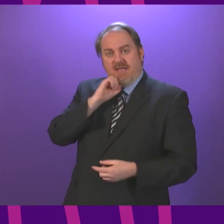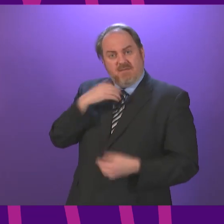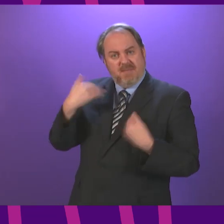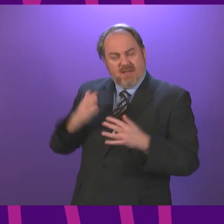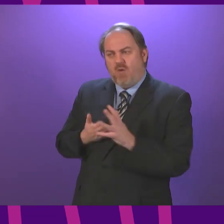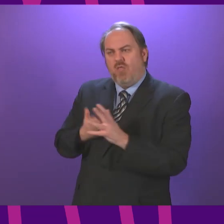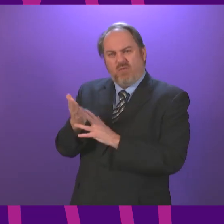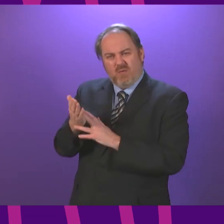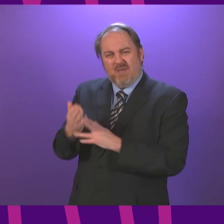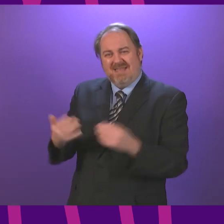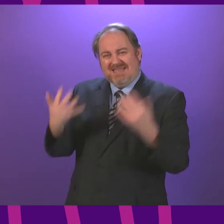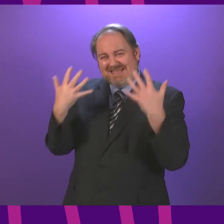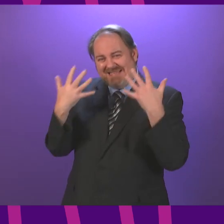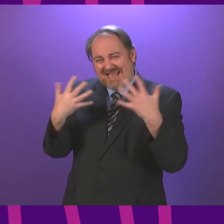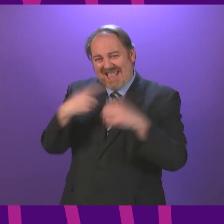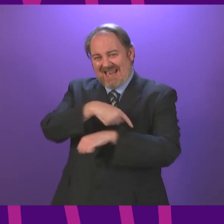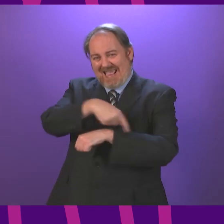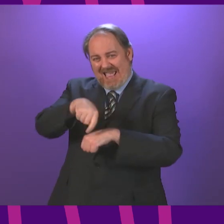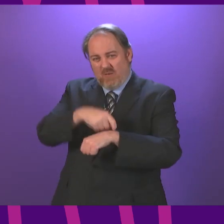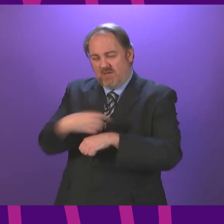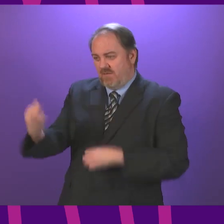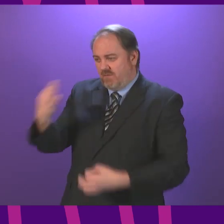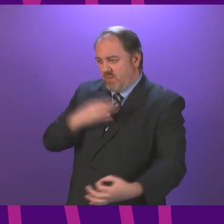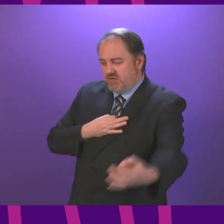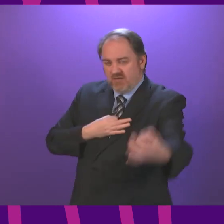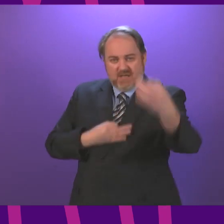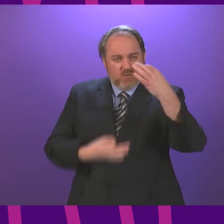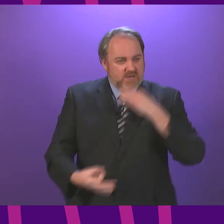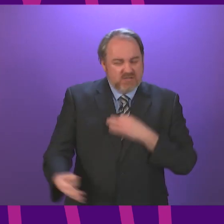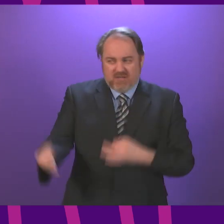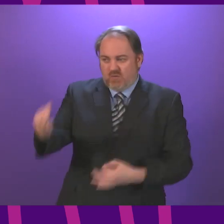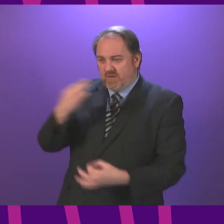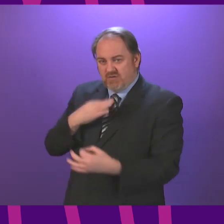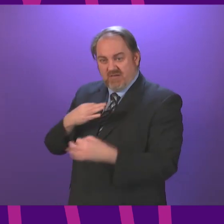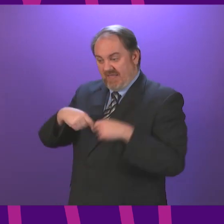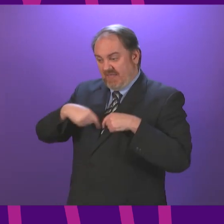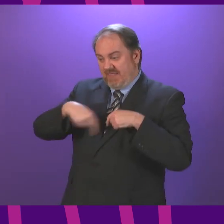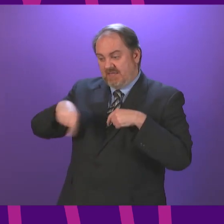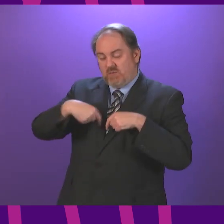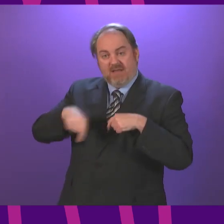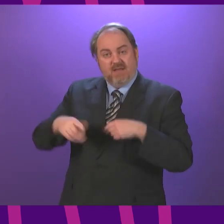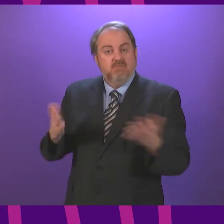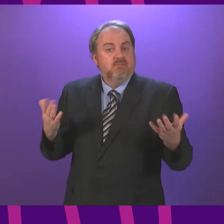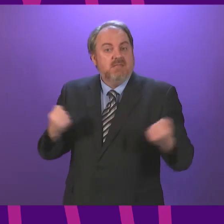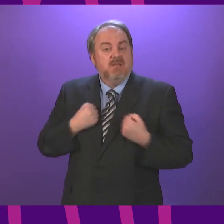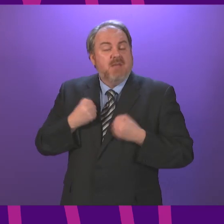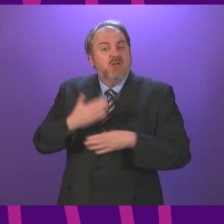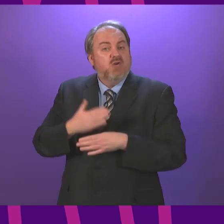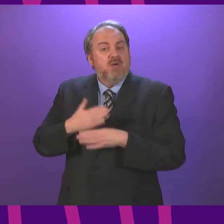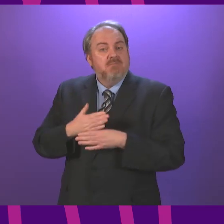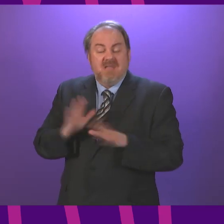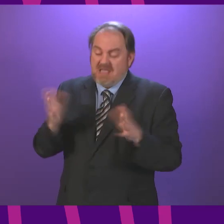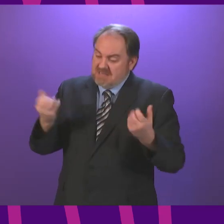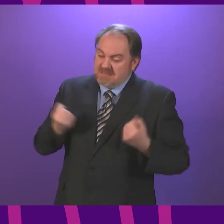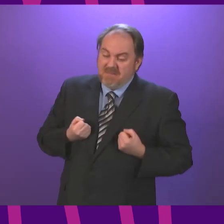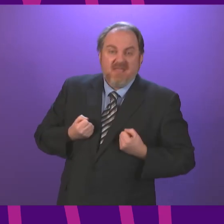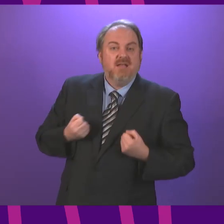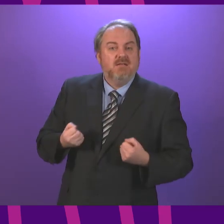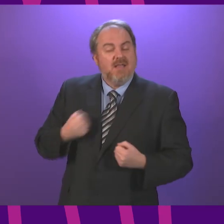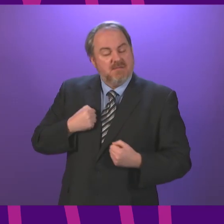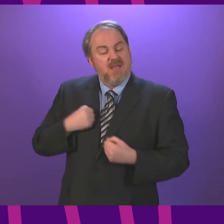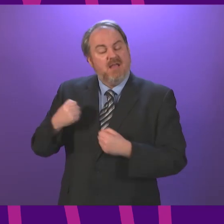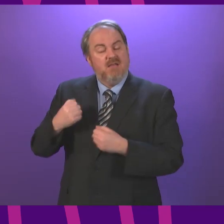and properly, to 10 hours of parliamentary scrutiny over the course of this week. That's me doing my job in discharging my